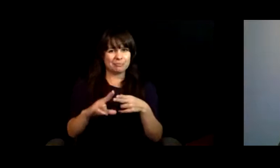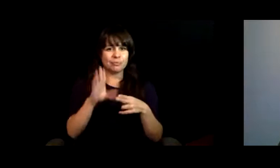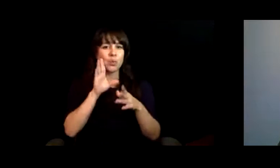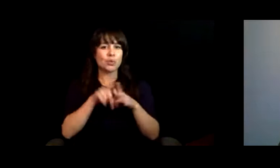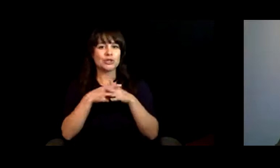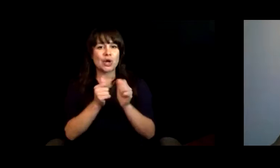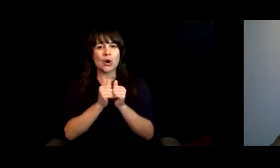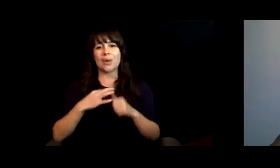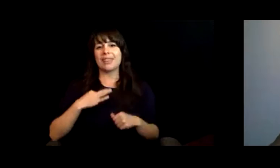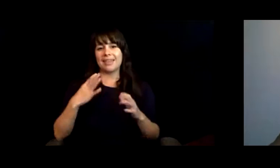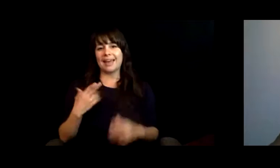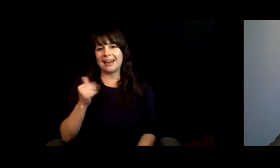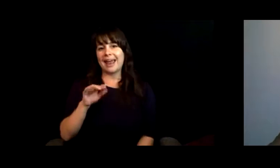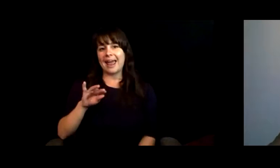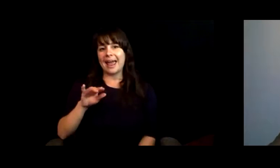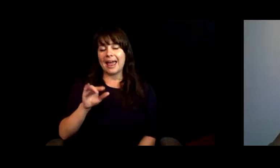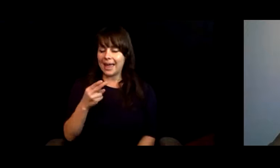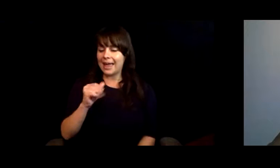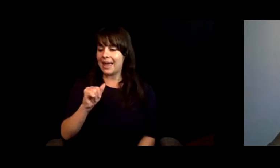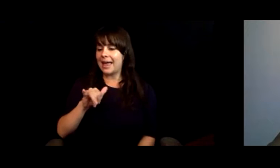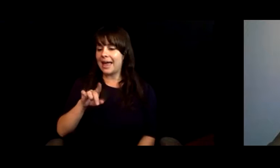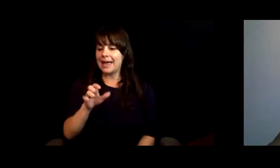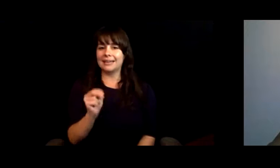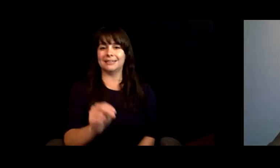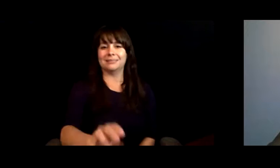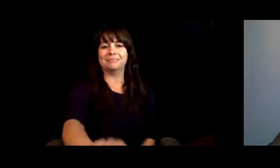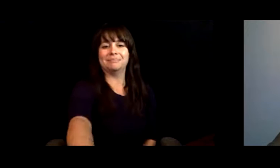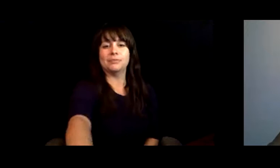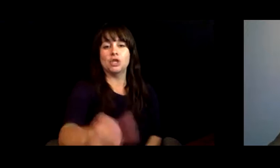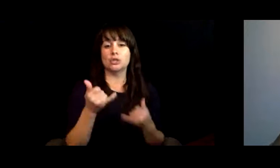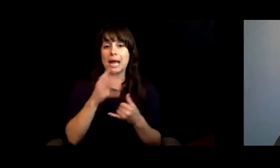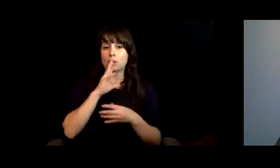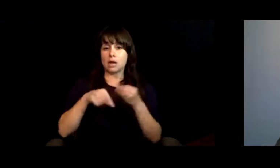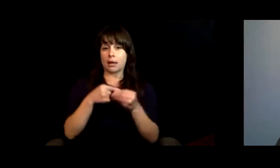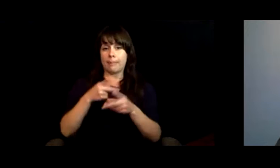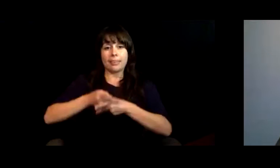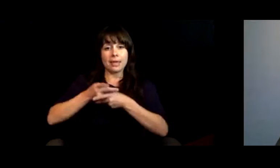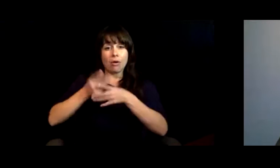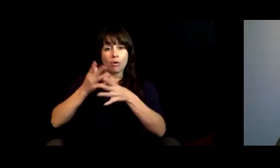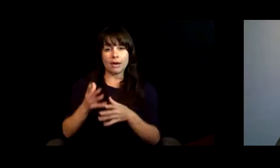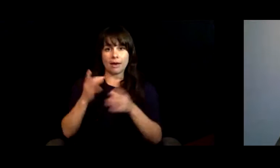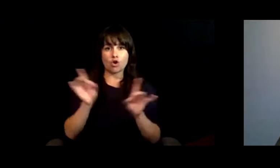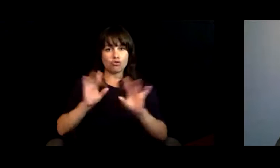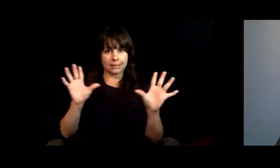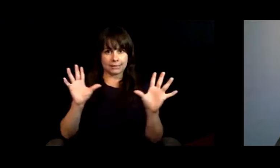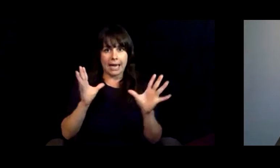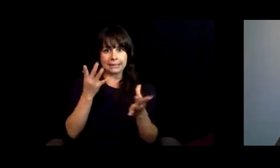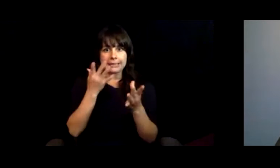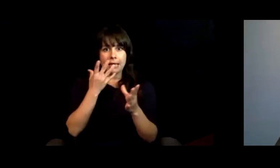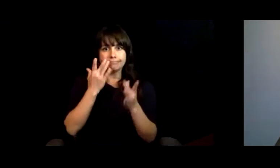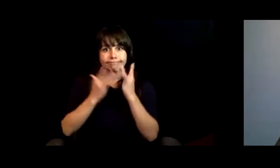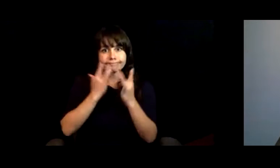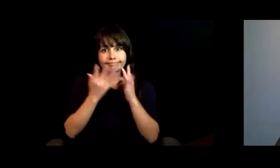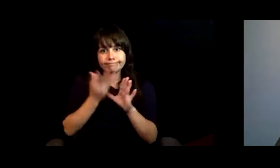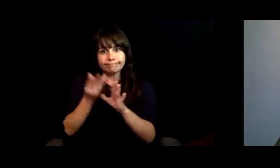And now we'll talk a little bit about our caregiver crisis. So across the country, most definitely including Virginia, we're seeing challenges where families